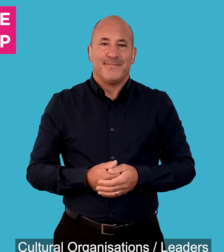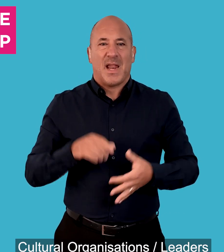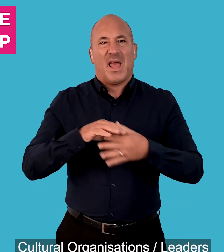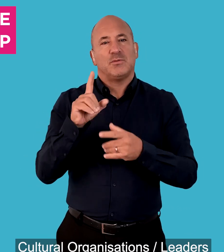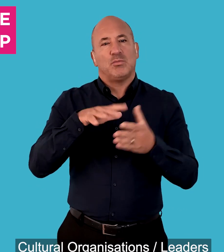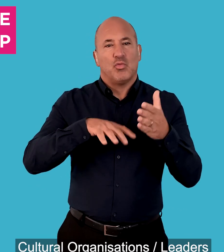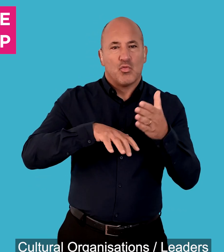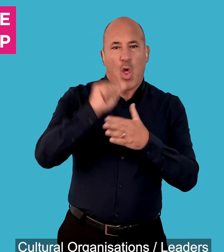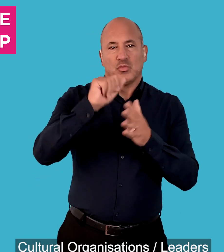Cultural